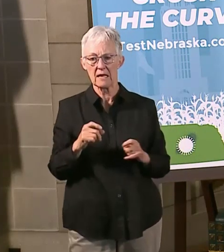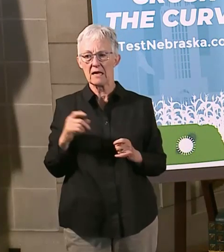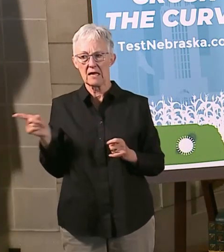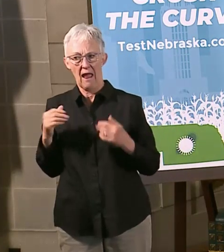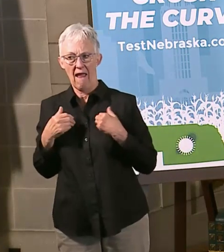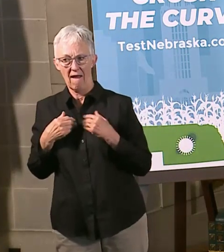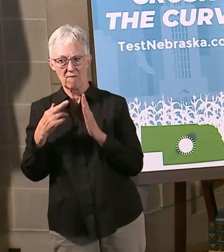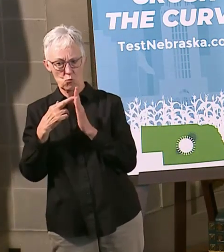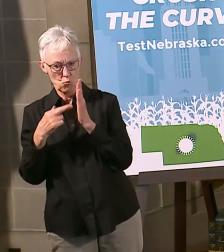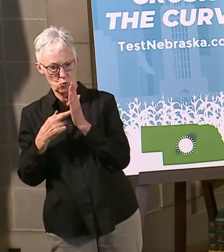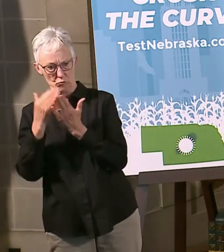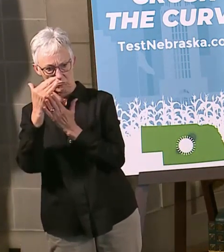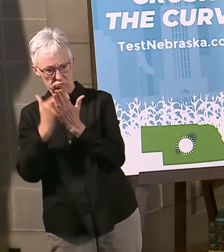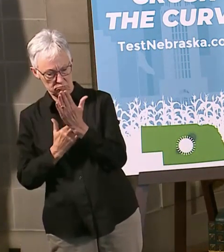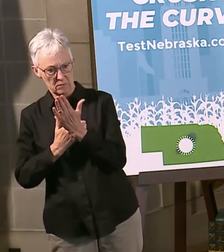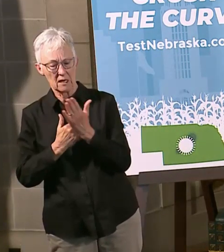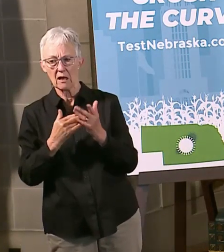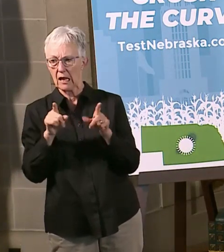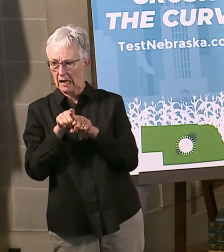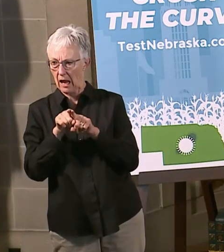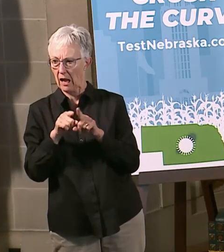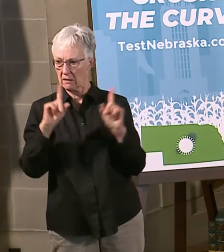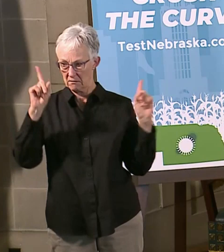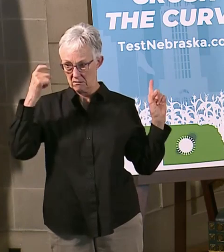for Governor Ricketts for social distancing.